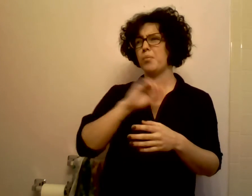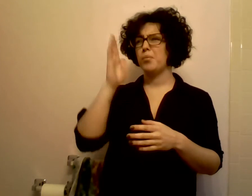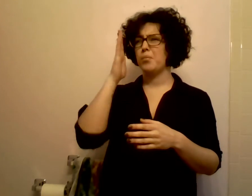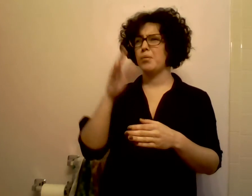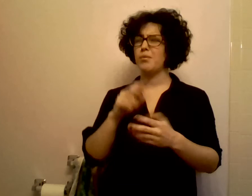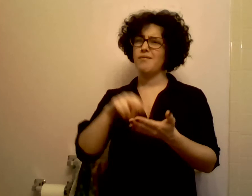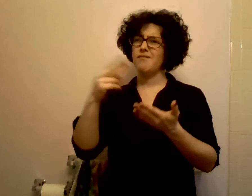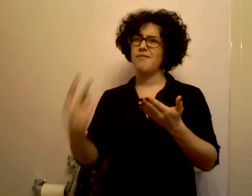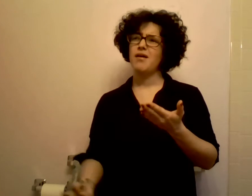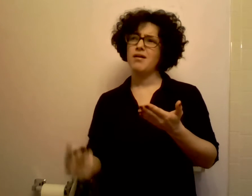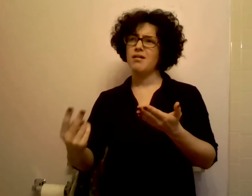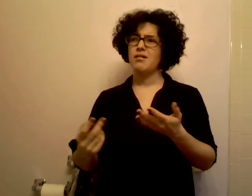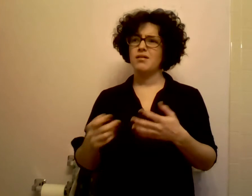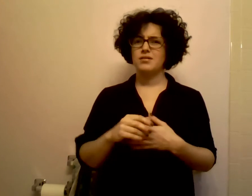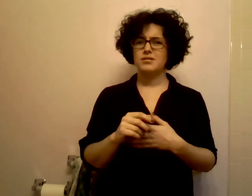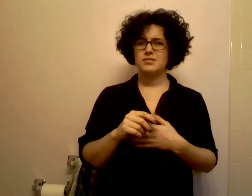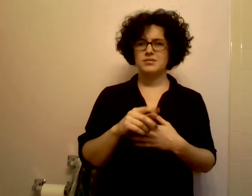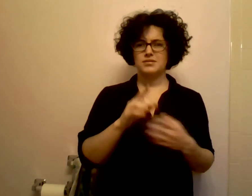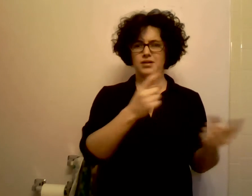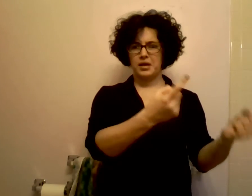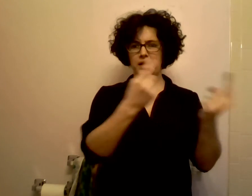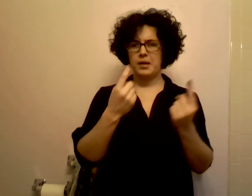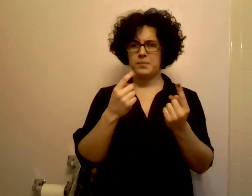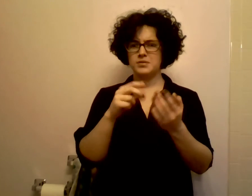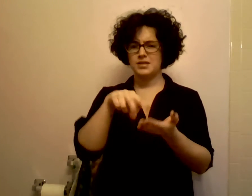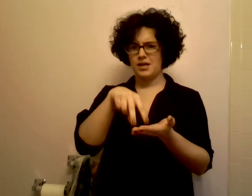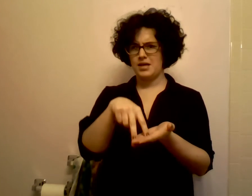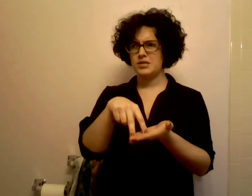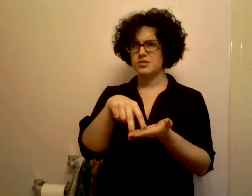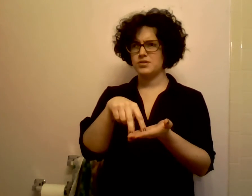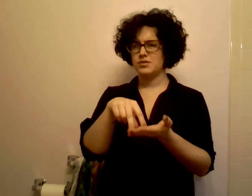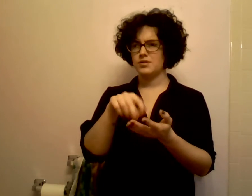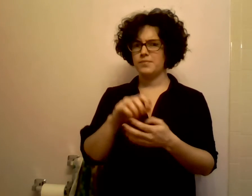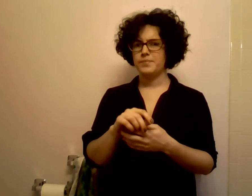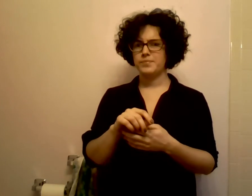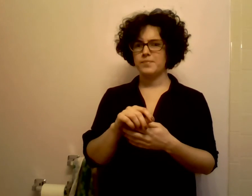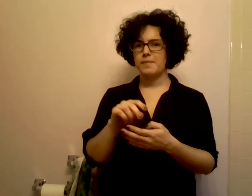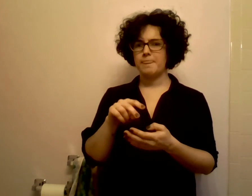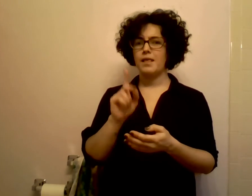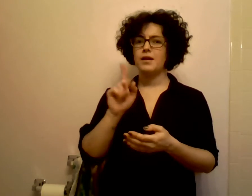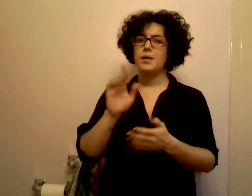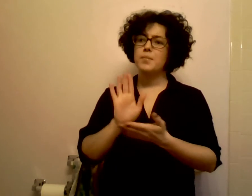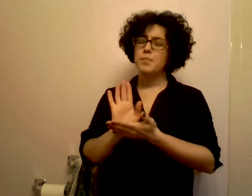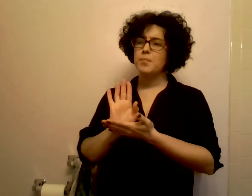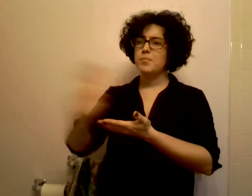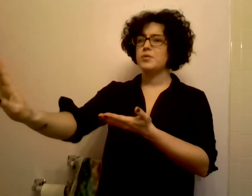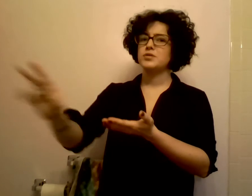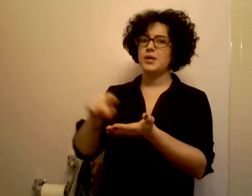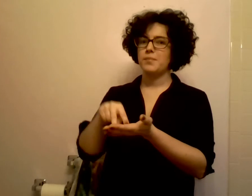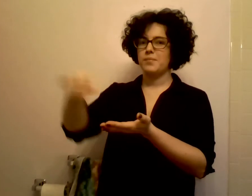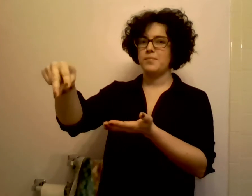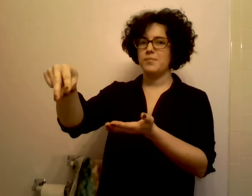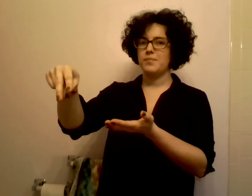edge. They went to the edge. He pushed them, and they flew.